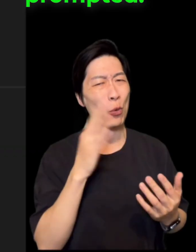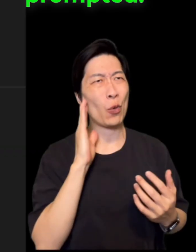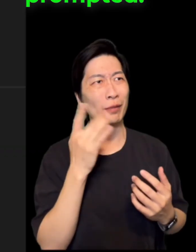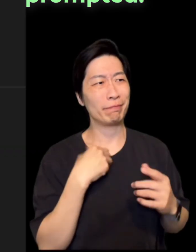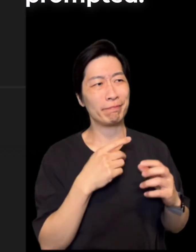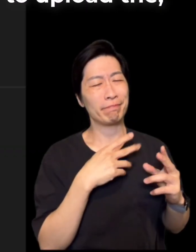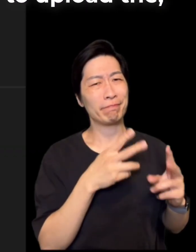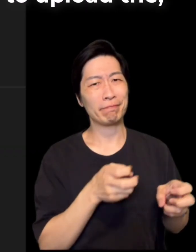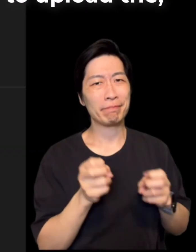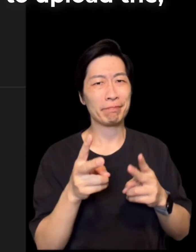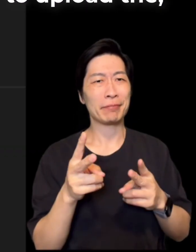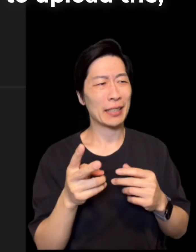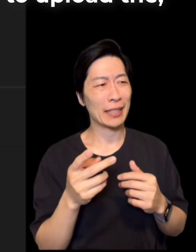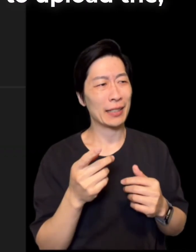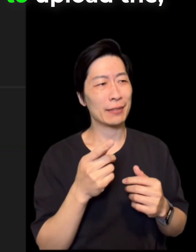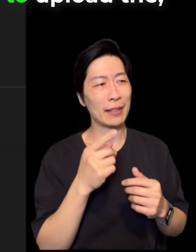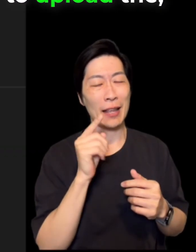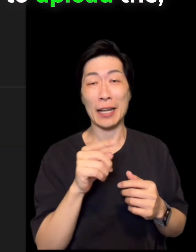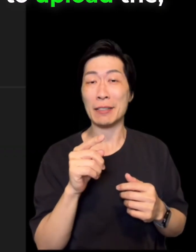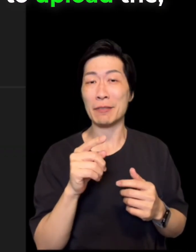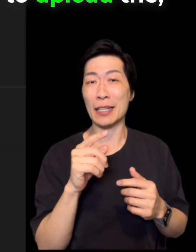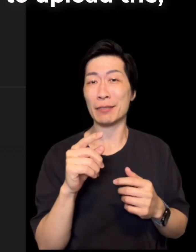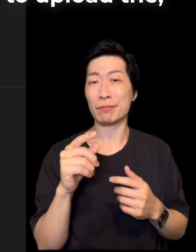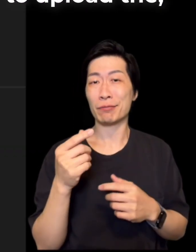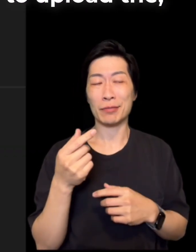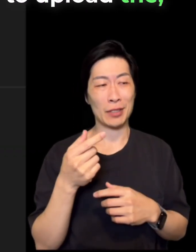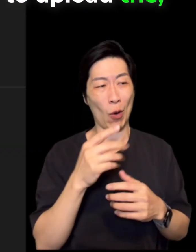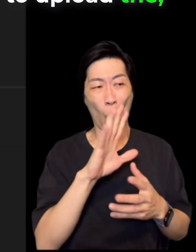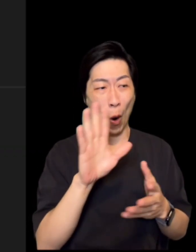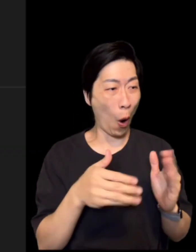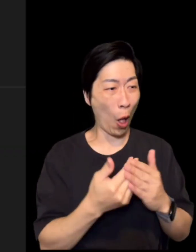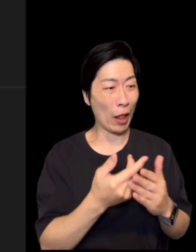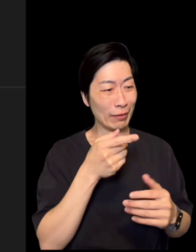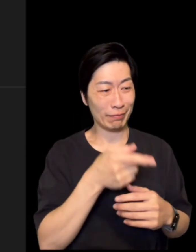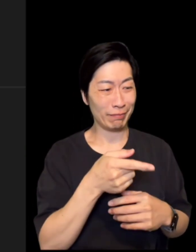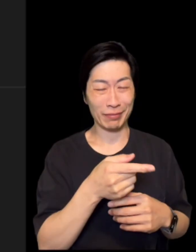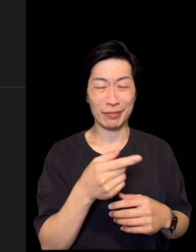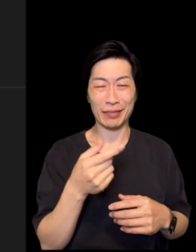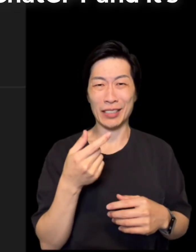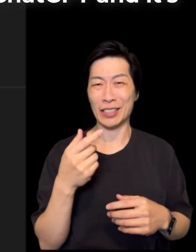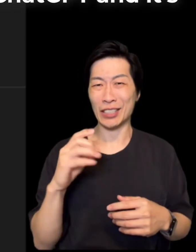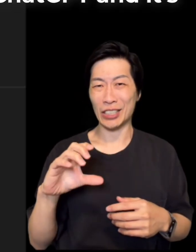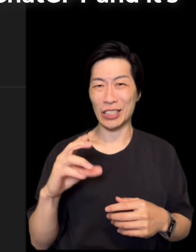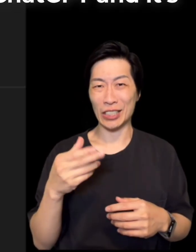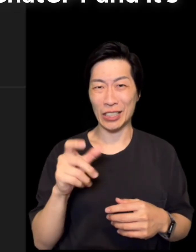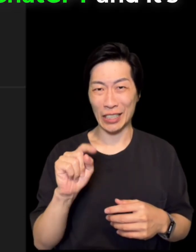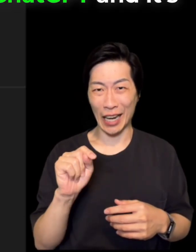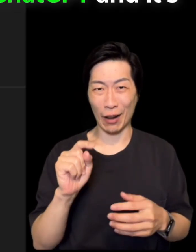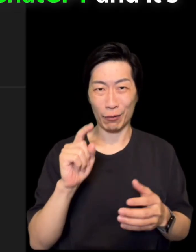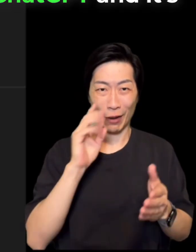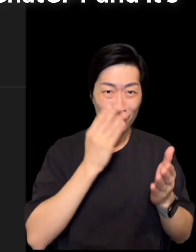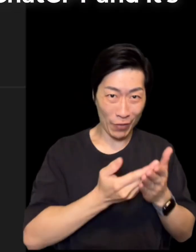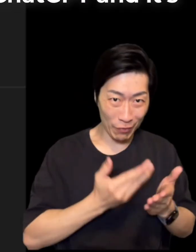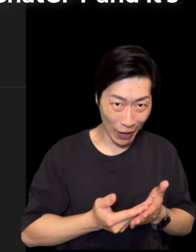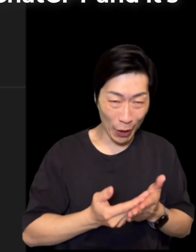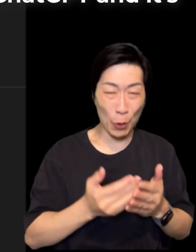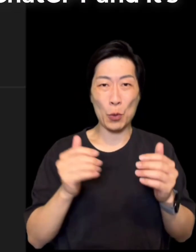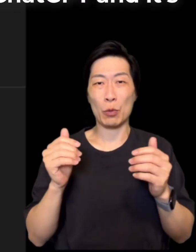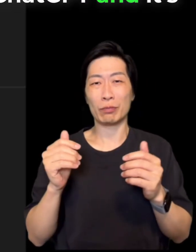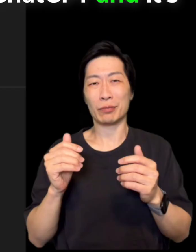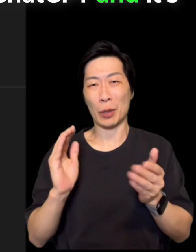never prompted, so I'm going to upload the verdict from